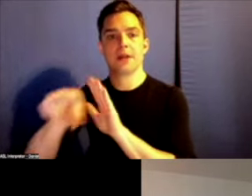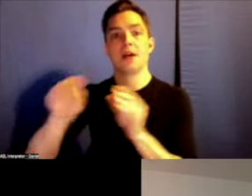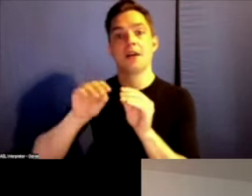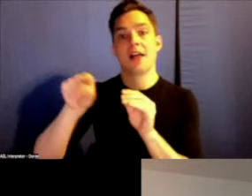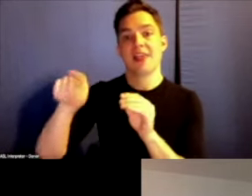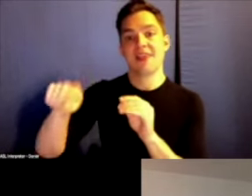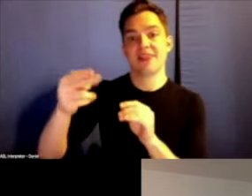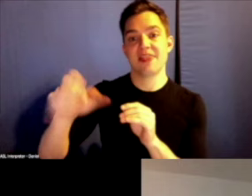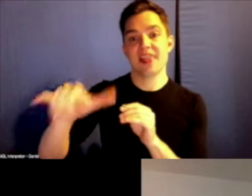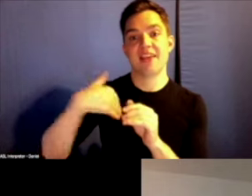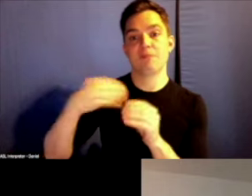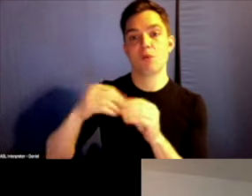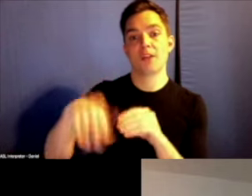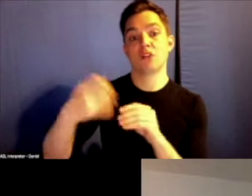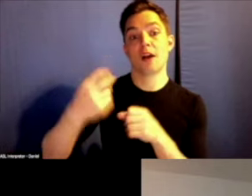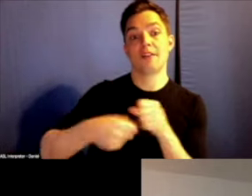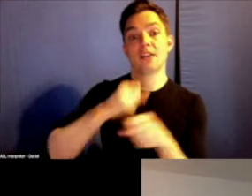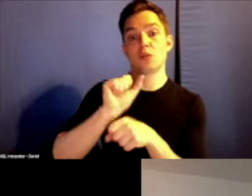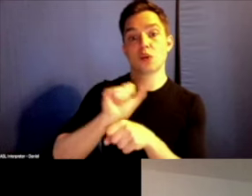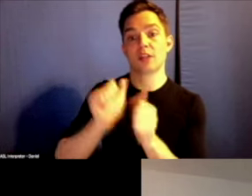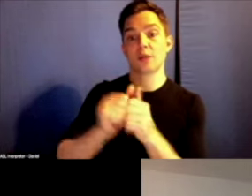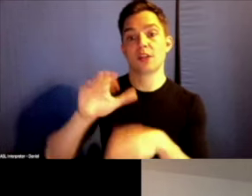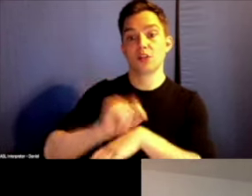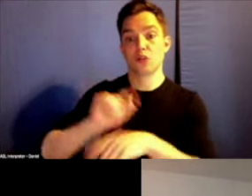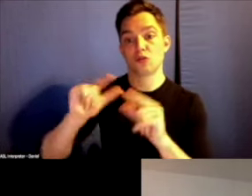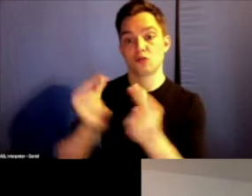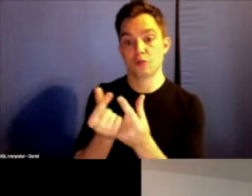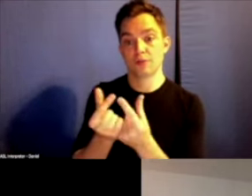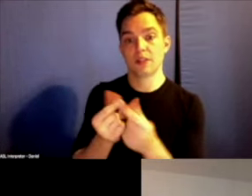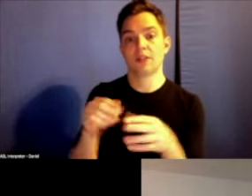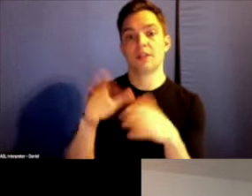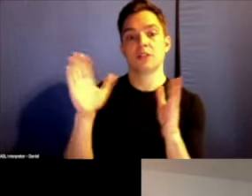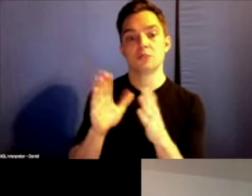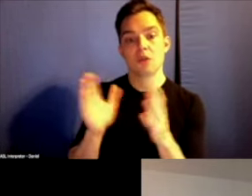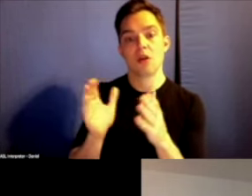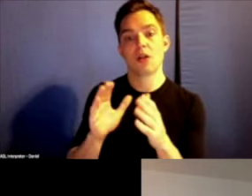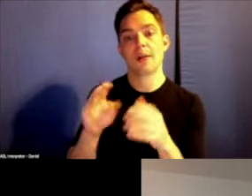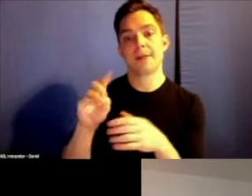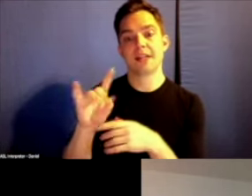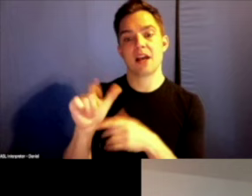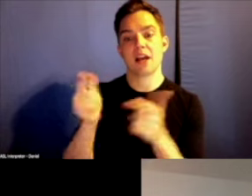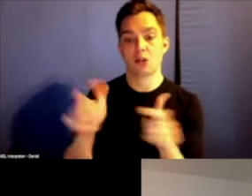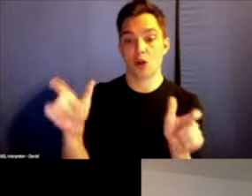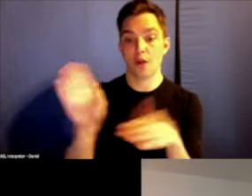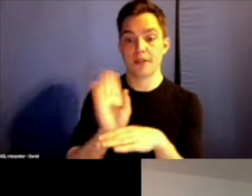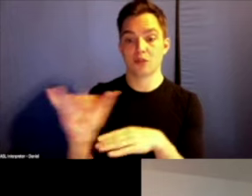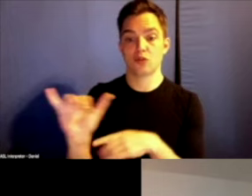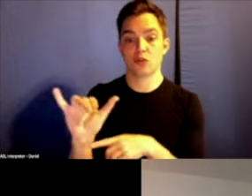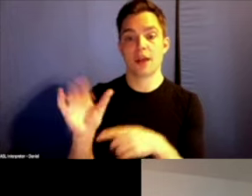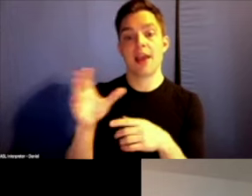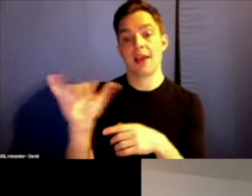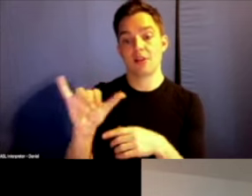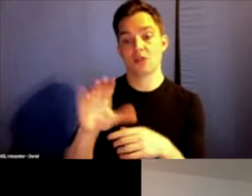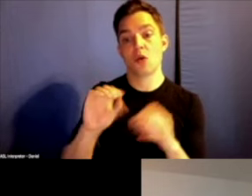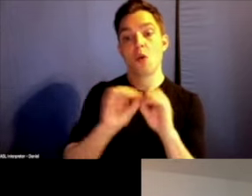years of experience working with consulting groups in small, medium, and large businesses and